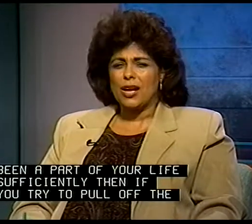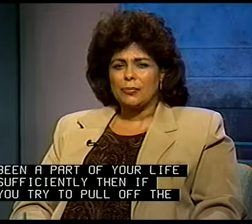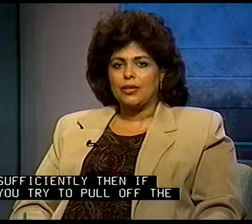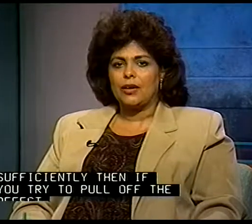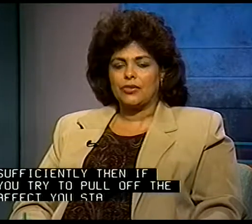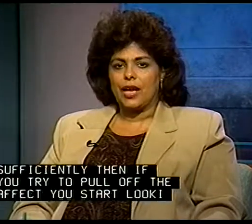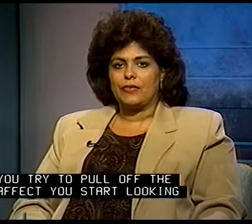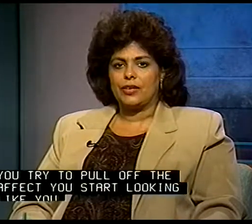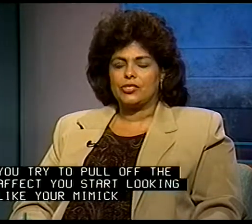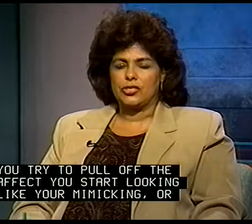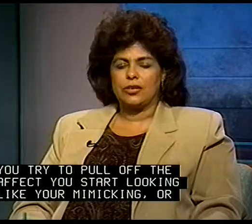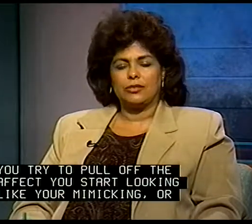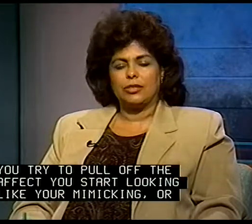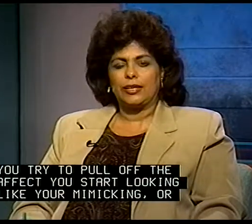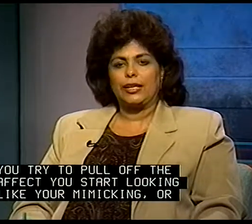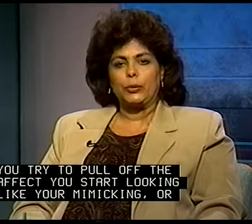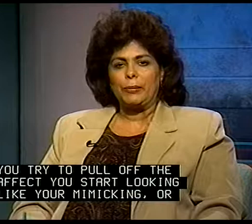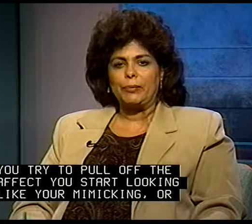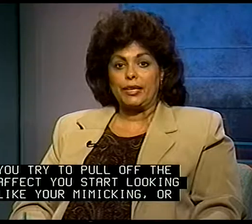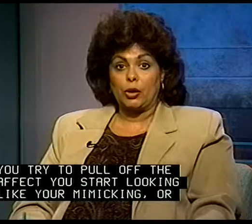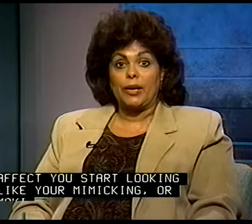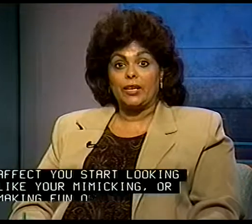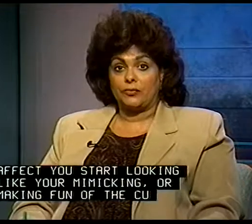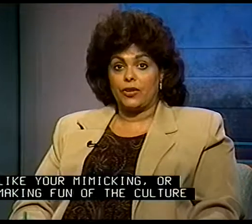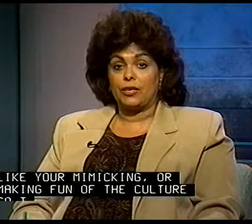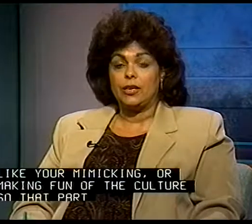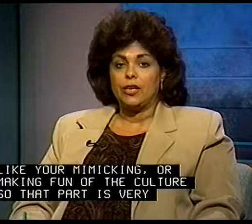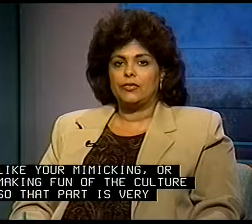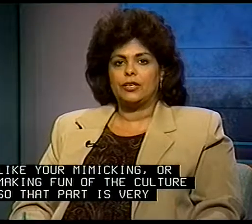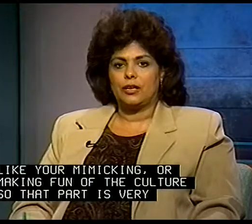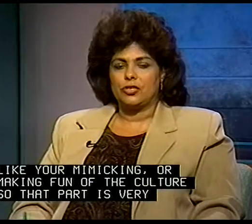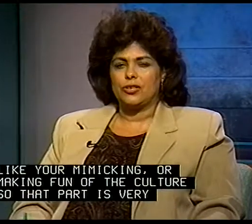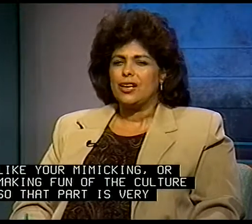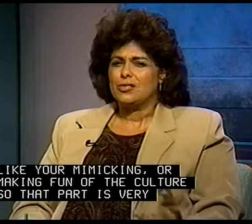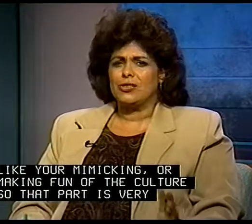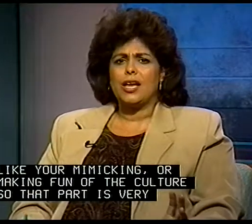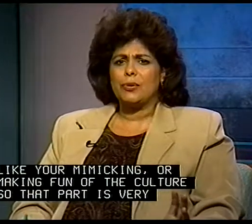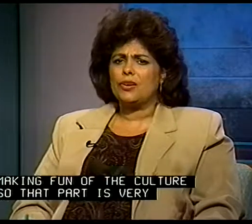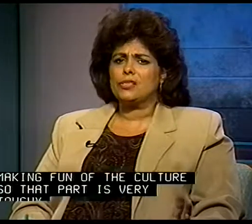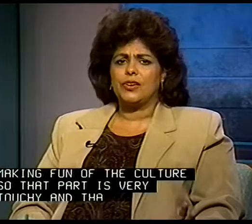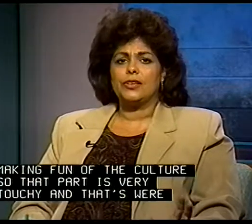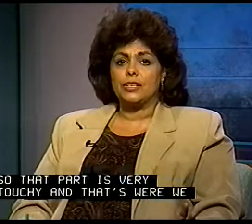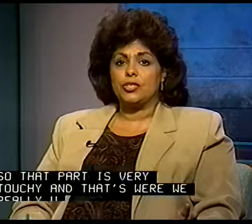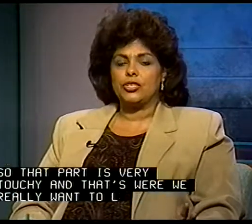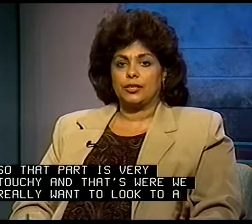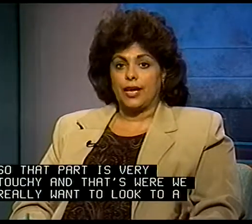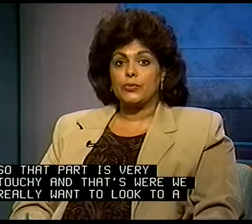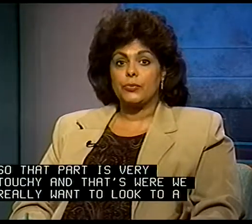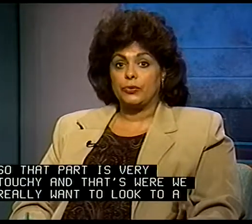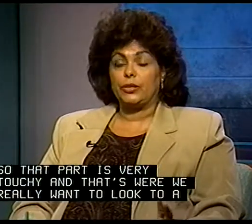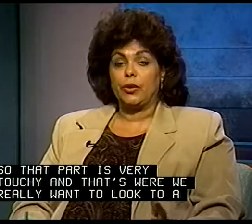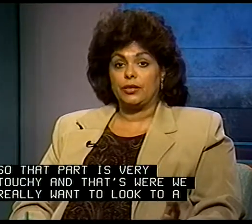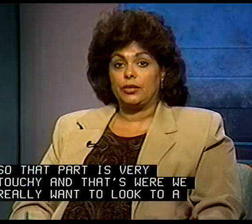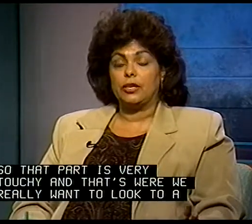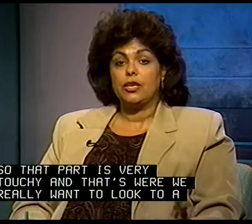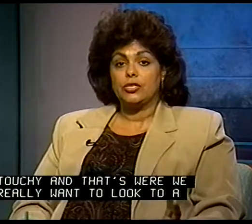and pull off the affect, you start looking like you're mimicking or making fun of the culture. So that part is very touchy, and that's where we really want to look to